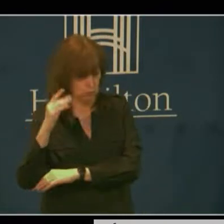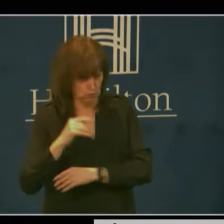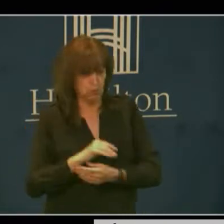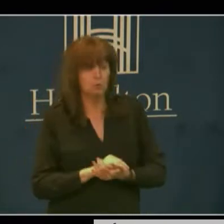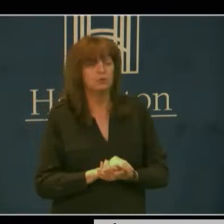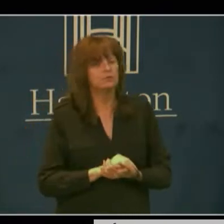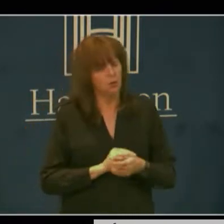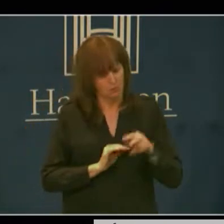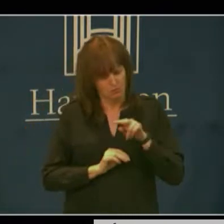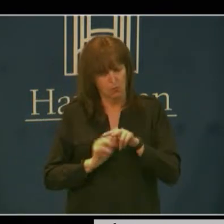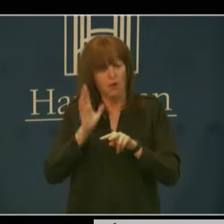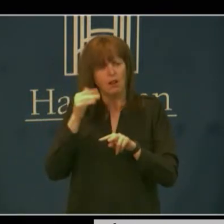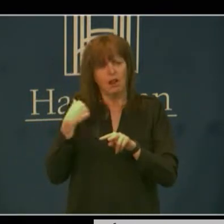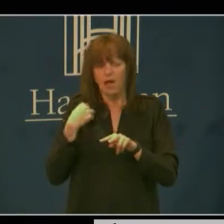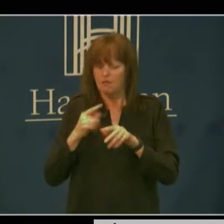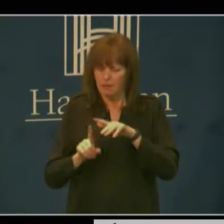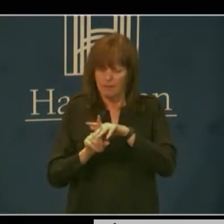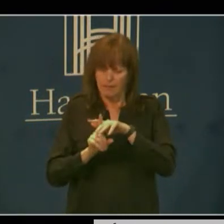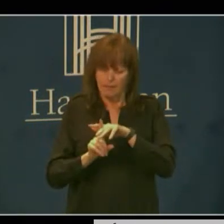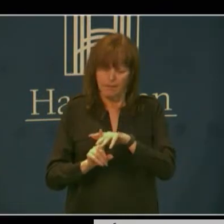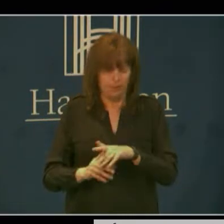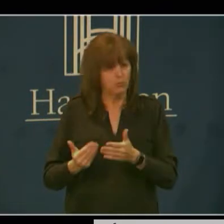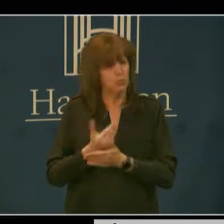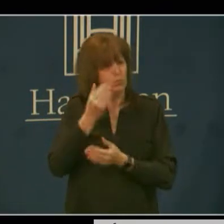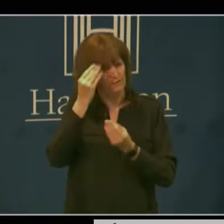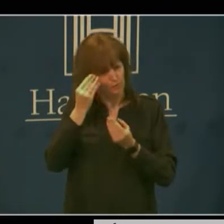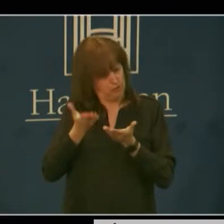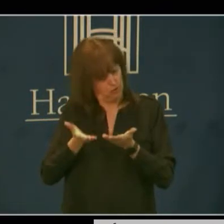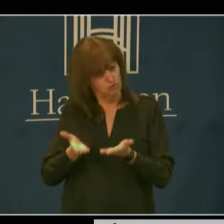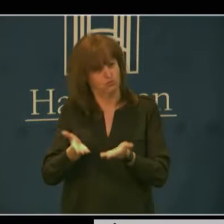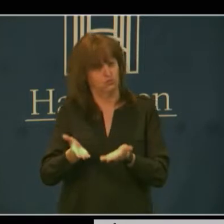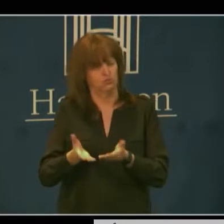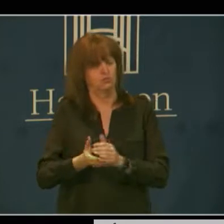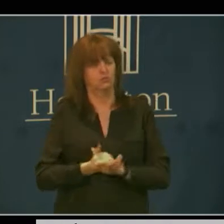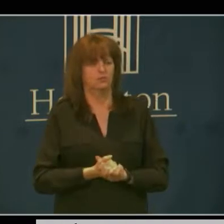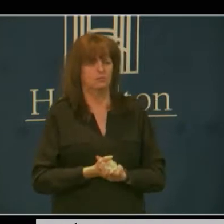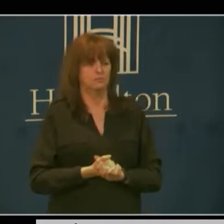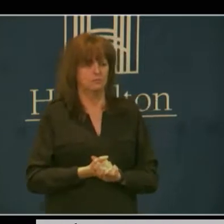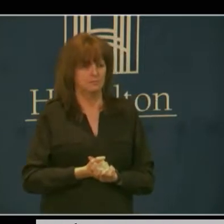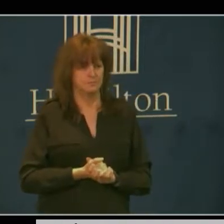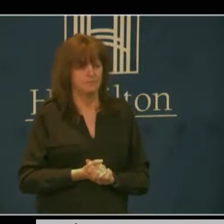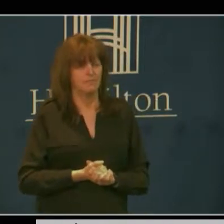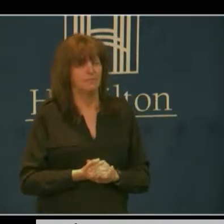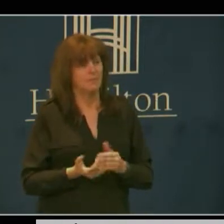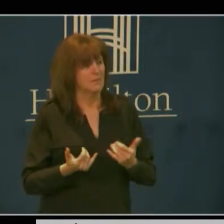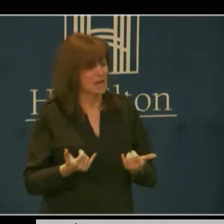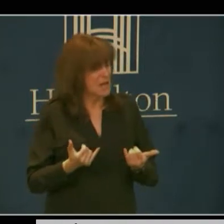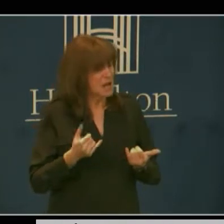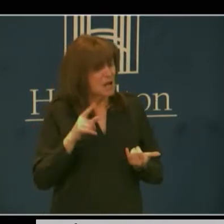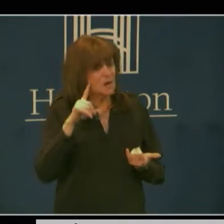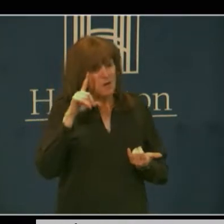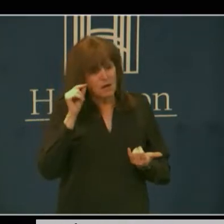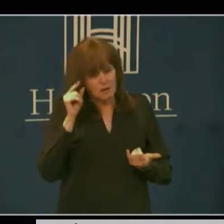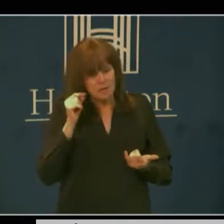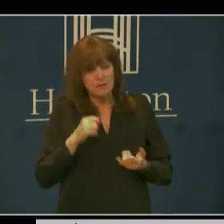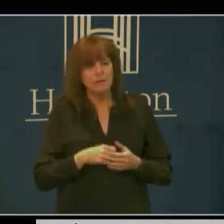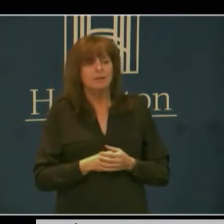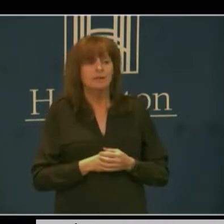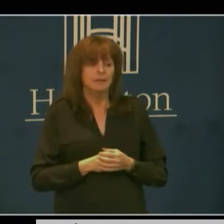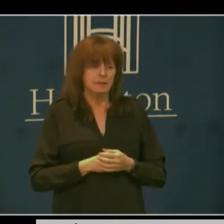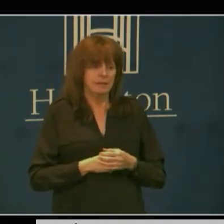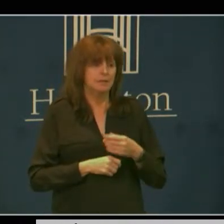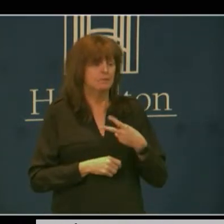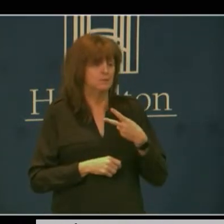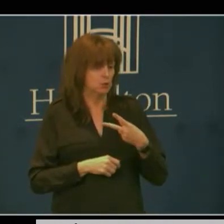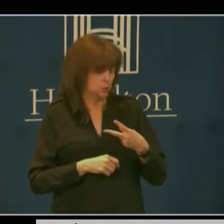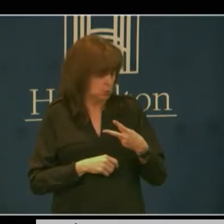hours. I think as far as the current situation, I'll make a couple of observations, which I think